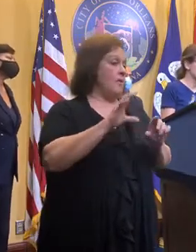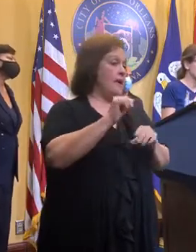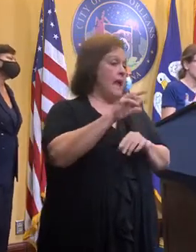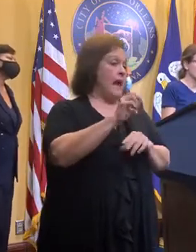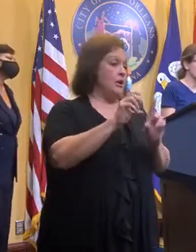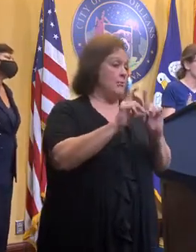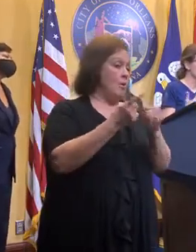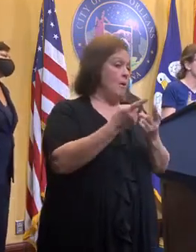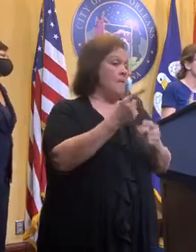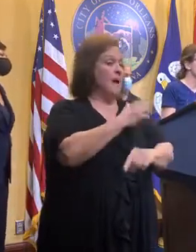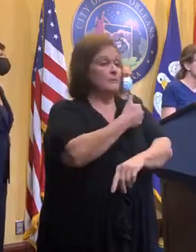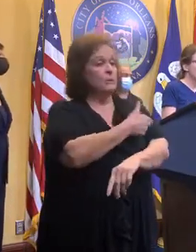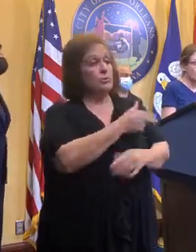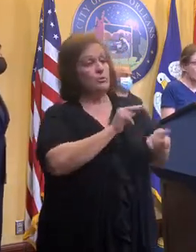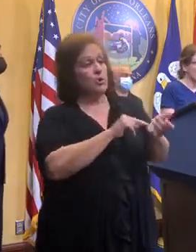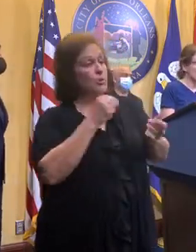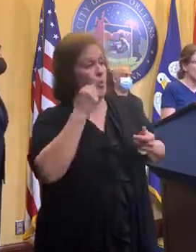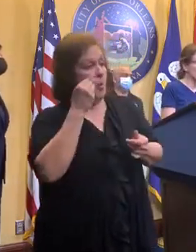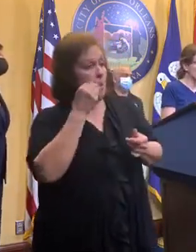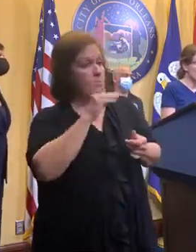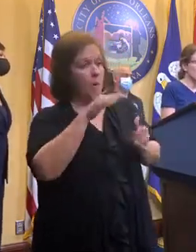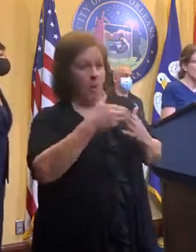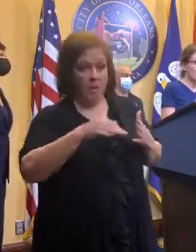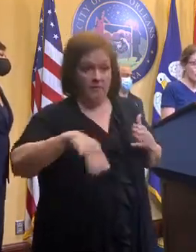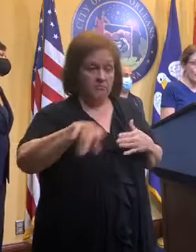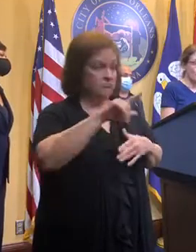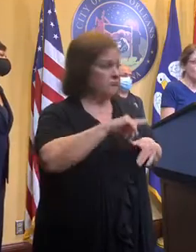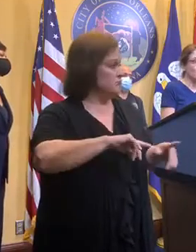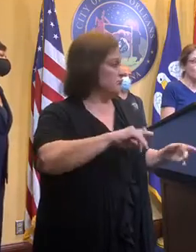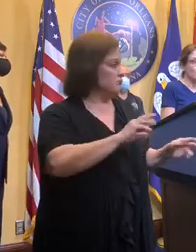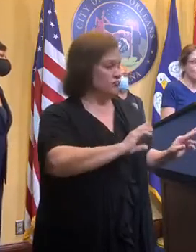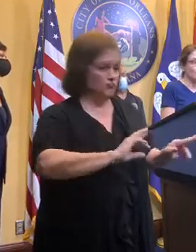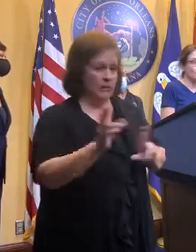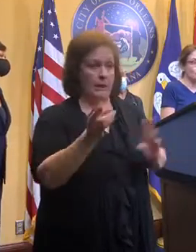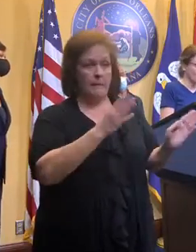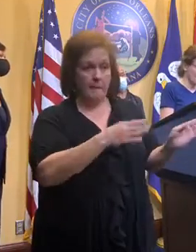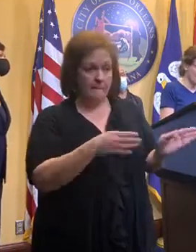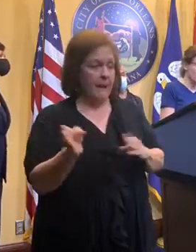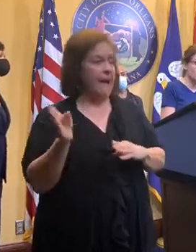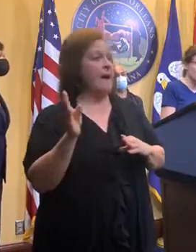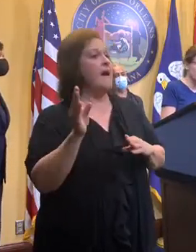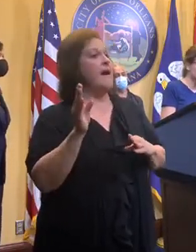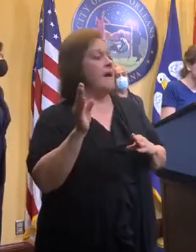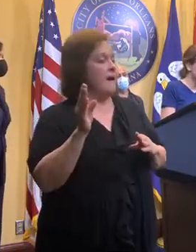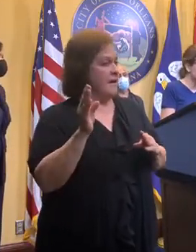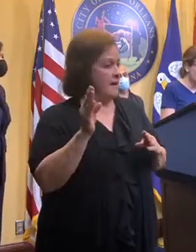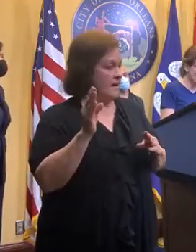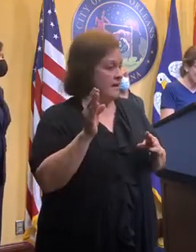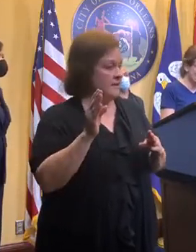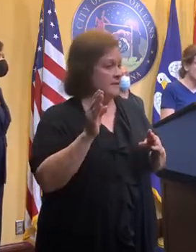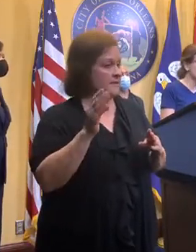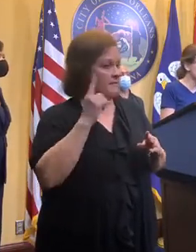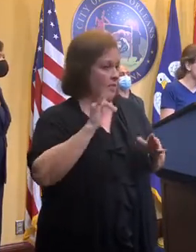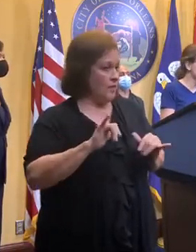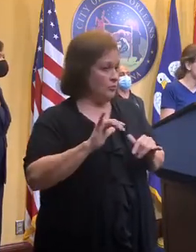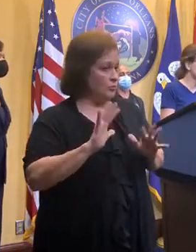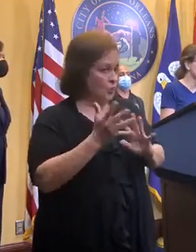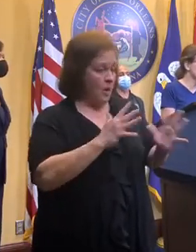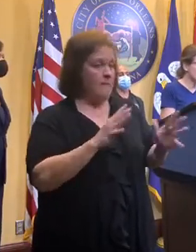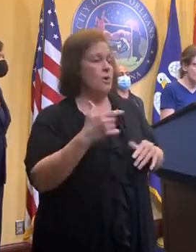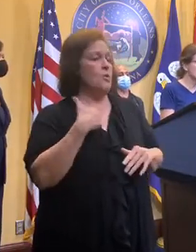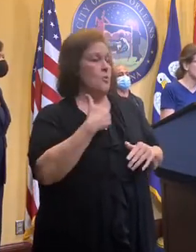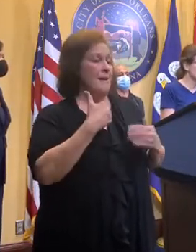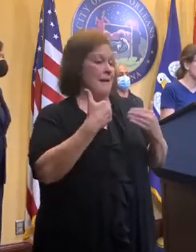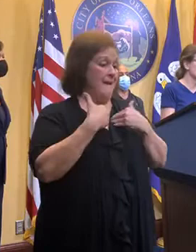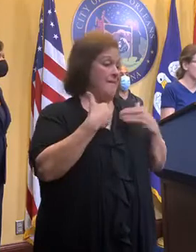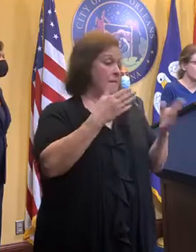partners, hospitals, nursing homes. All of them are ready and prepared to weather the storm. We have contingency